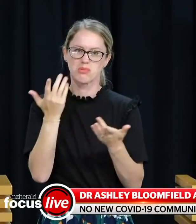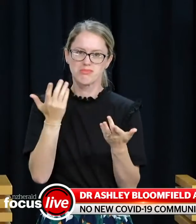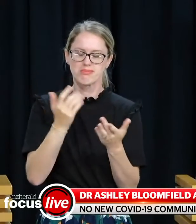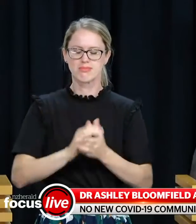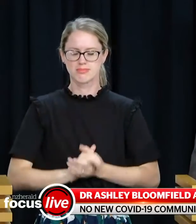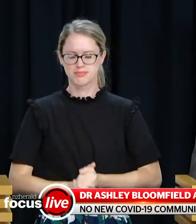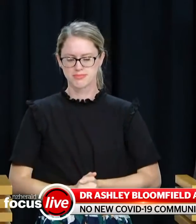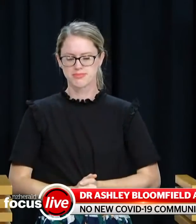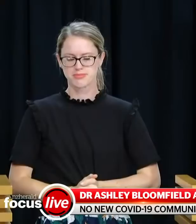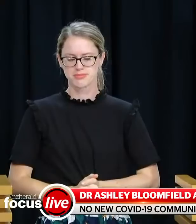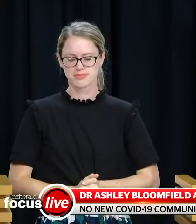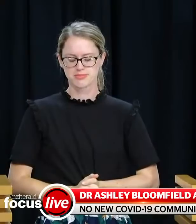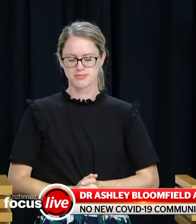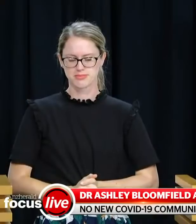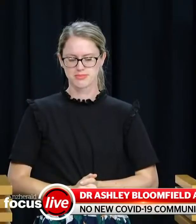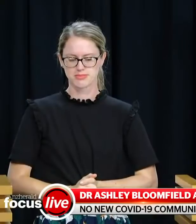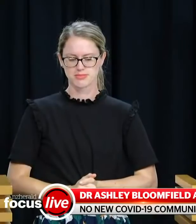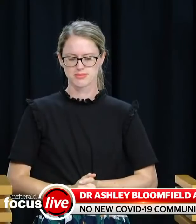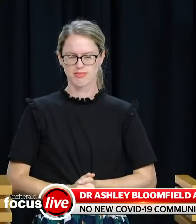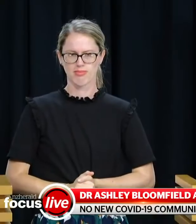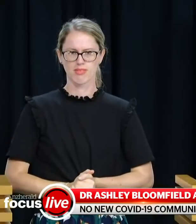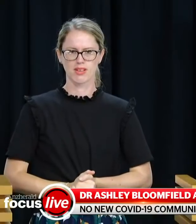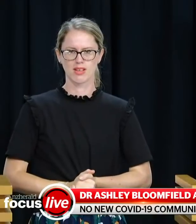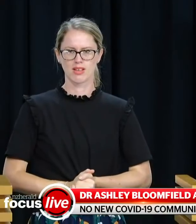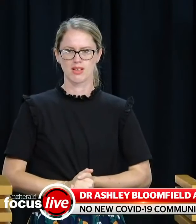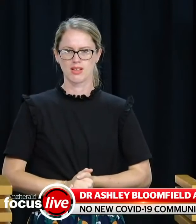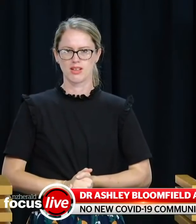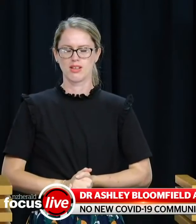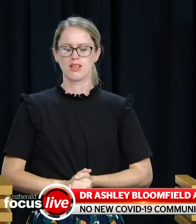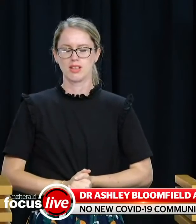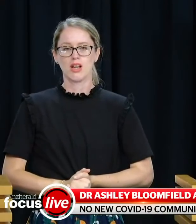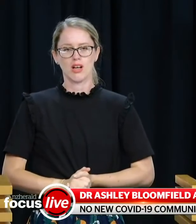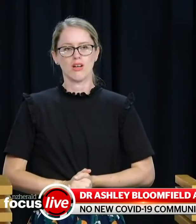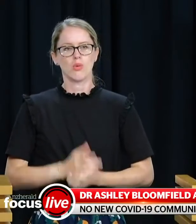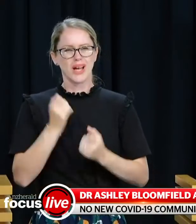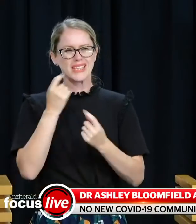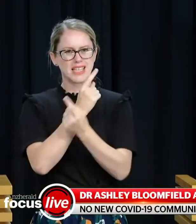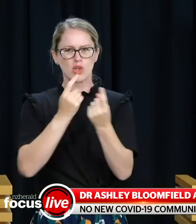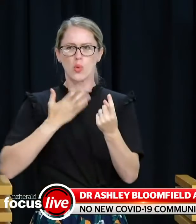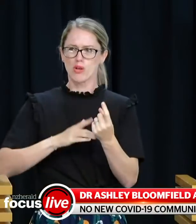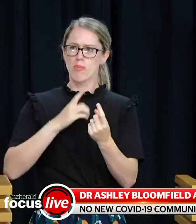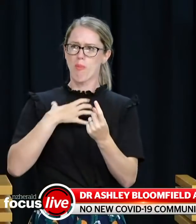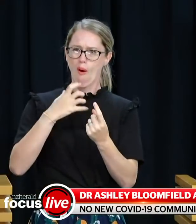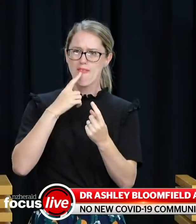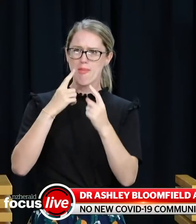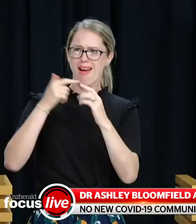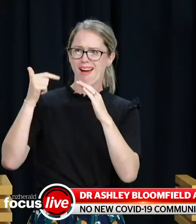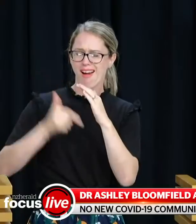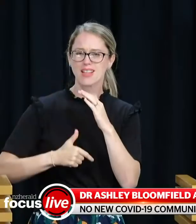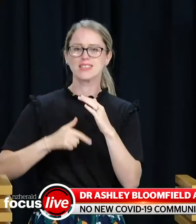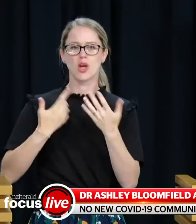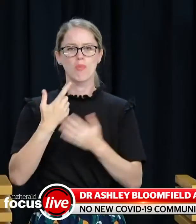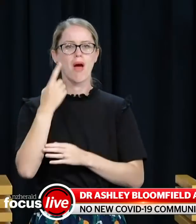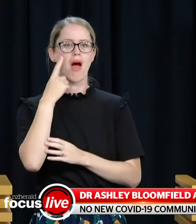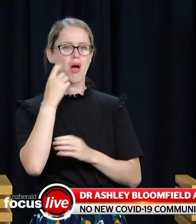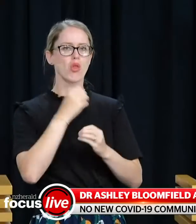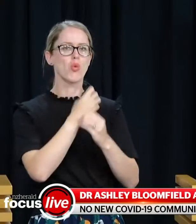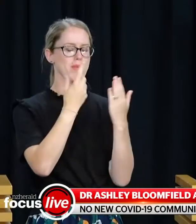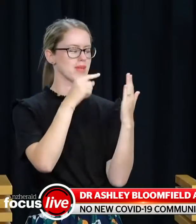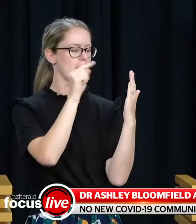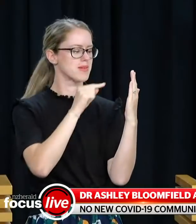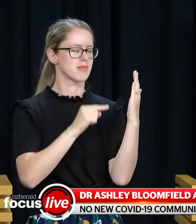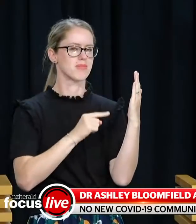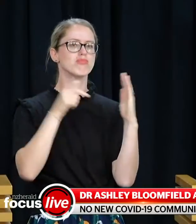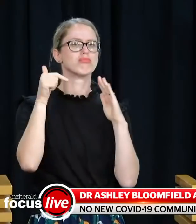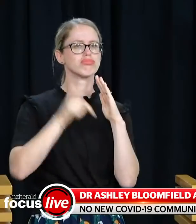We do appreciate there is a lot for people to absorb around these latest cases, and we are continuing to make information available as quickly as possible and